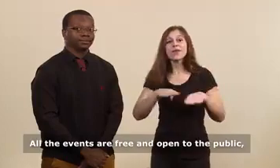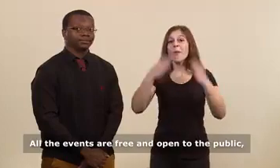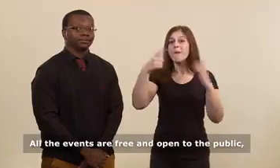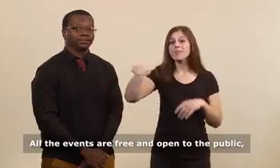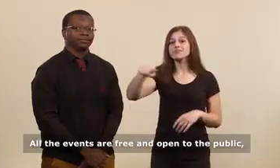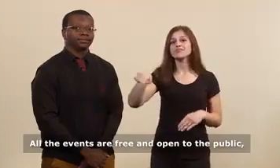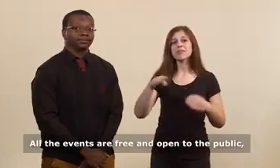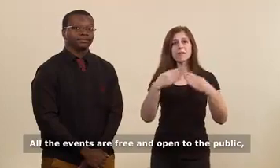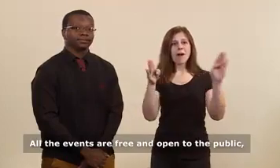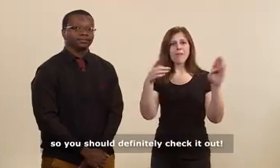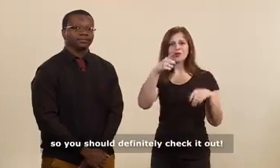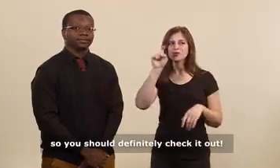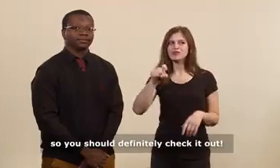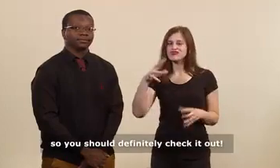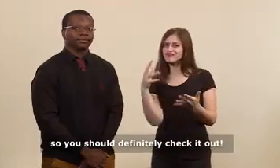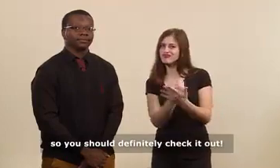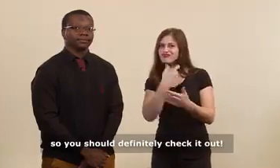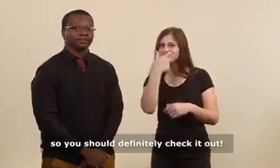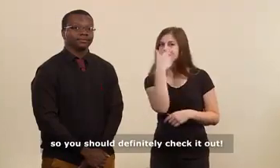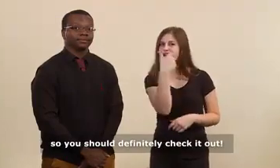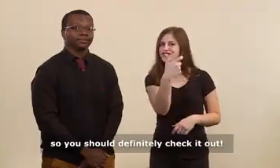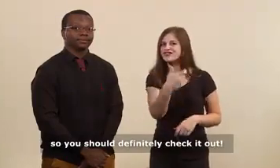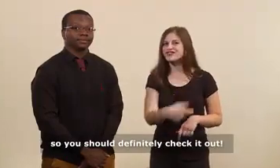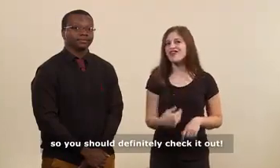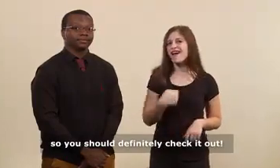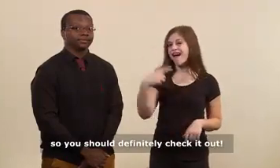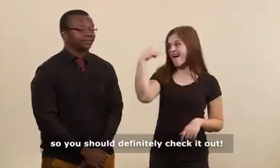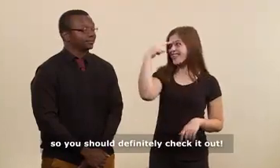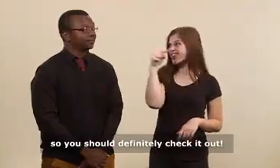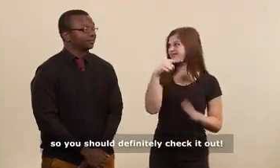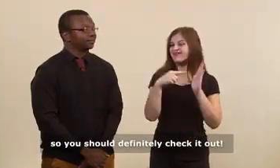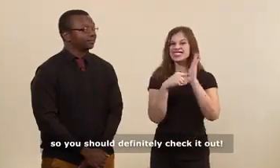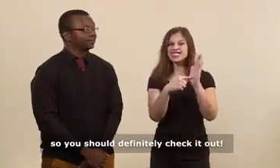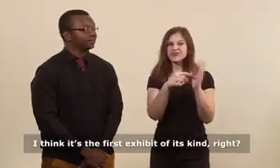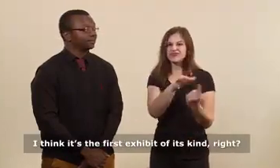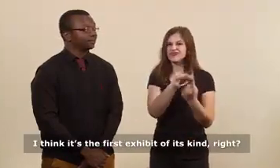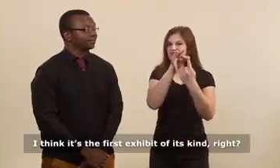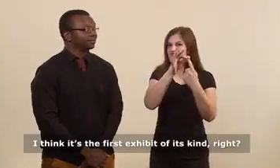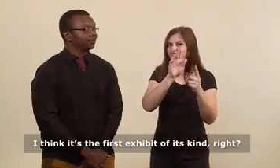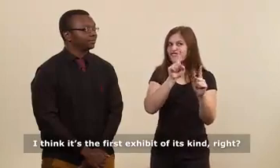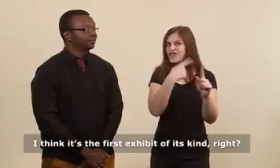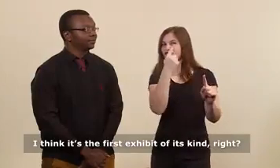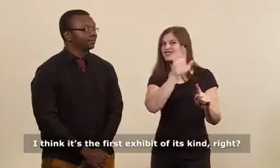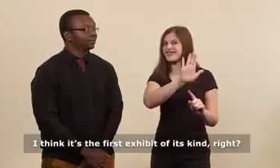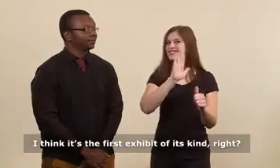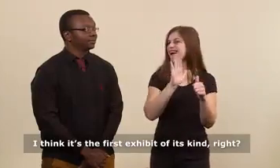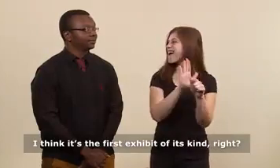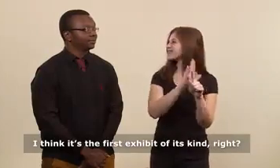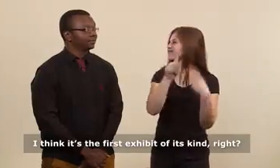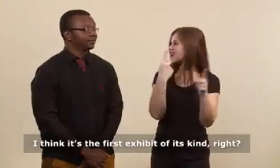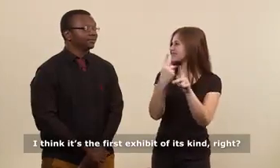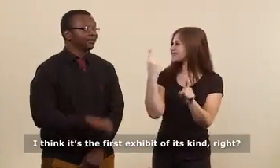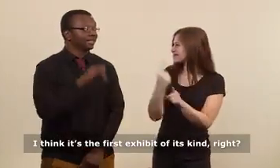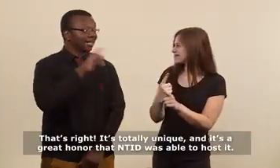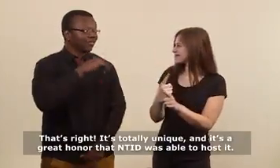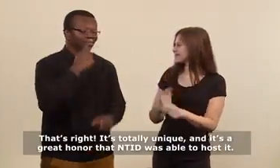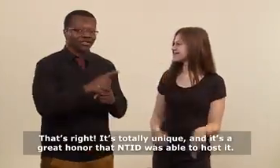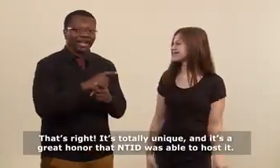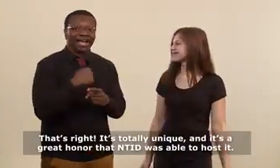open to the public, so you should definitely check it out. I think it's the first exhibit of its kind, right? That's right. It's